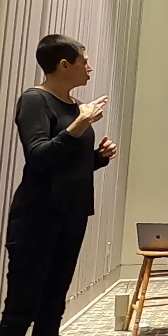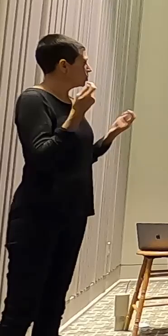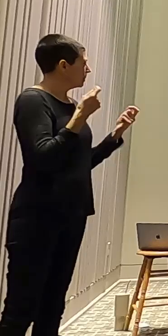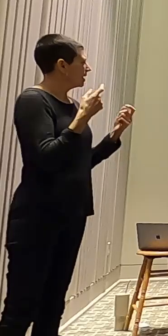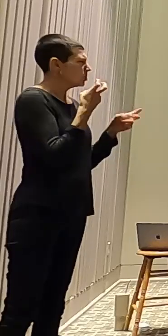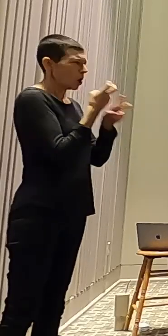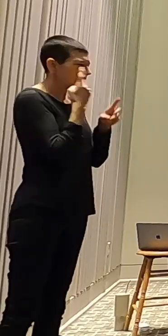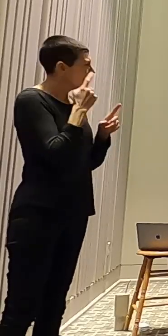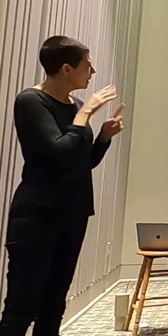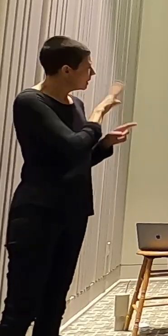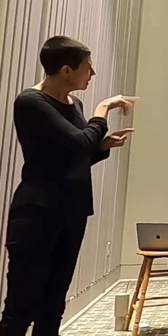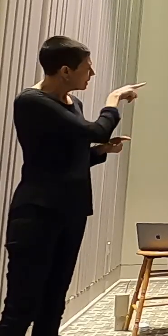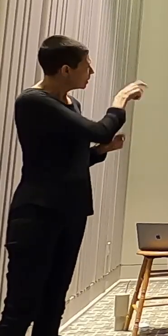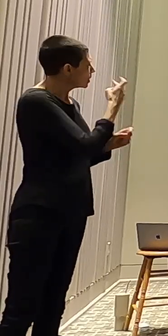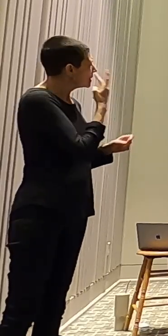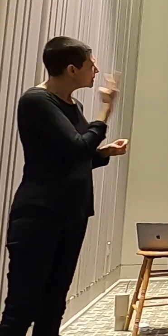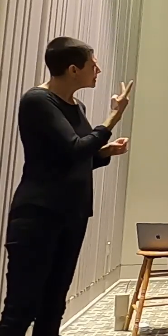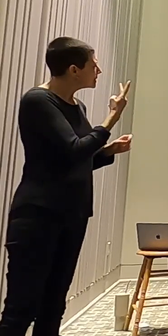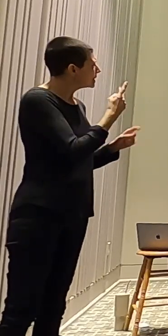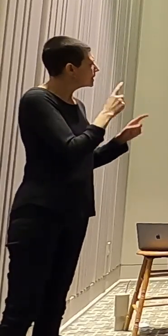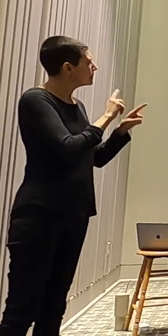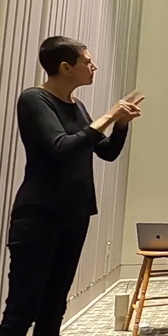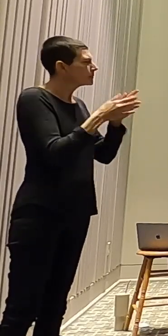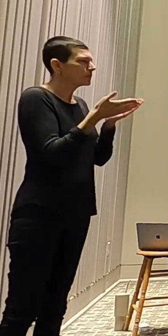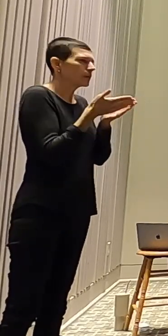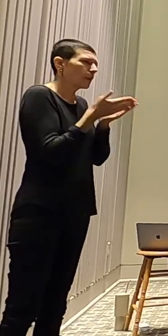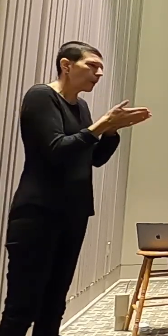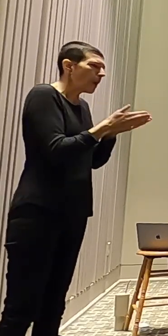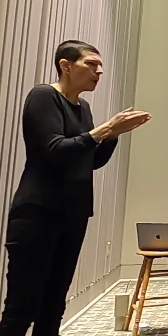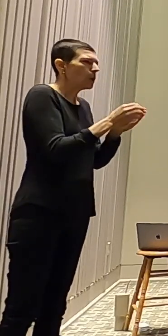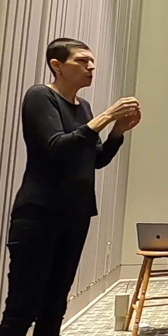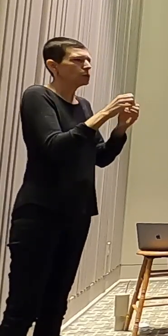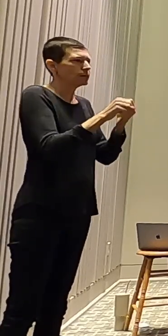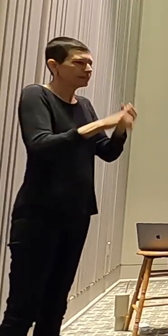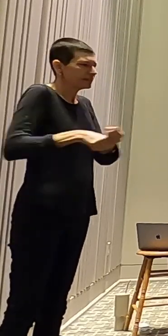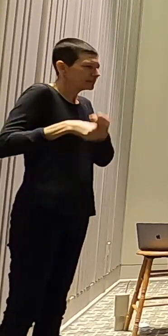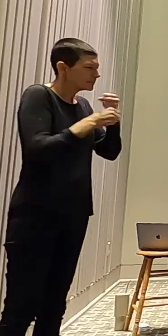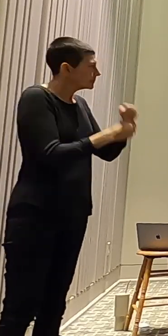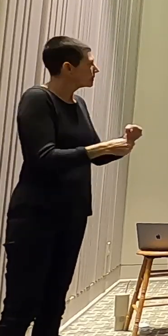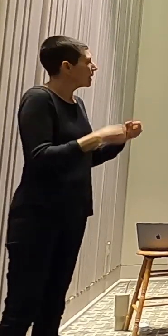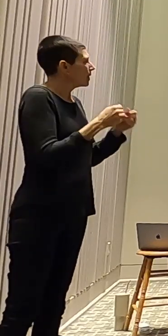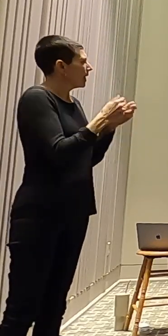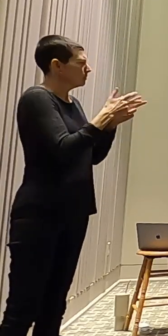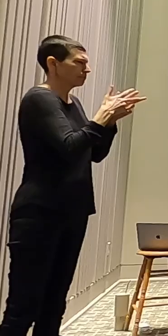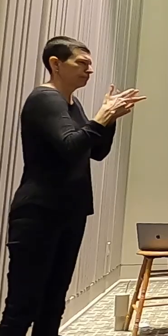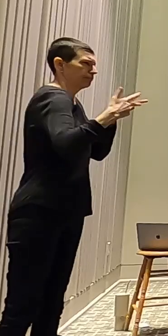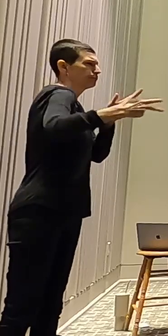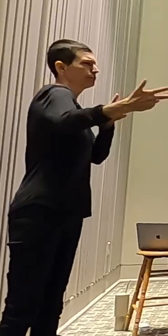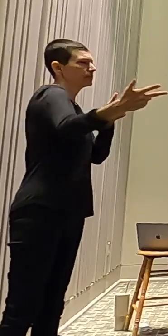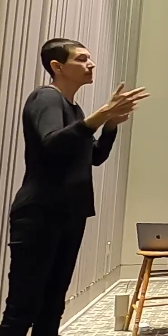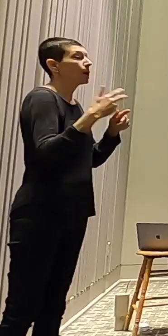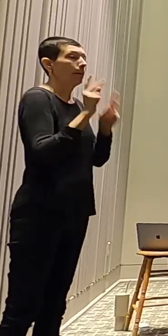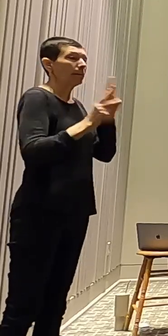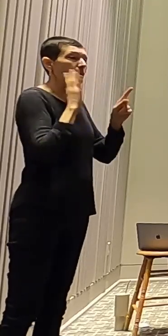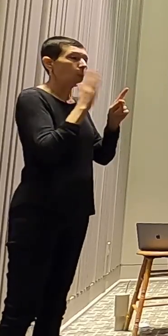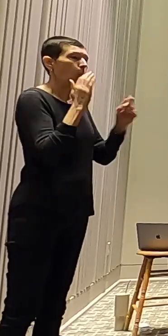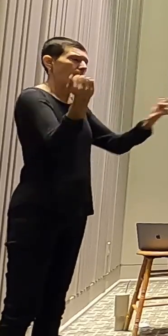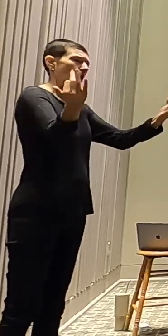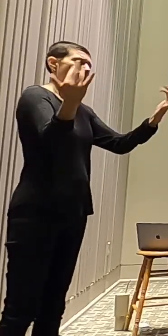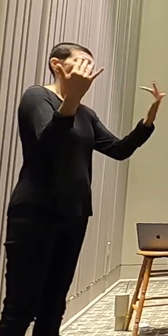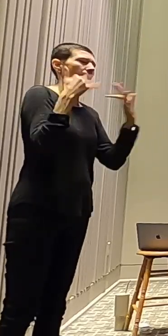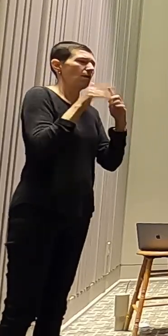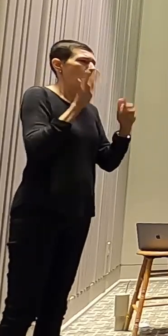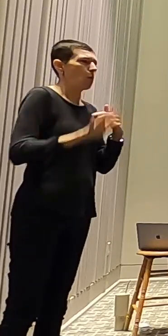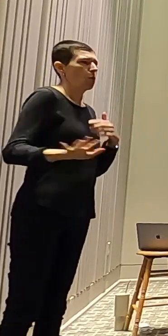see, but over here you can see all sorts of canoes and boats that are filling the entire beach. So people would come from